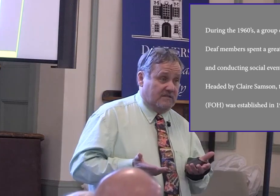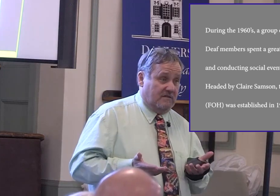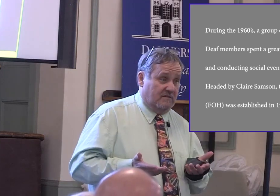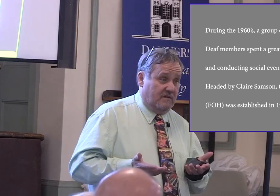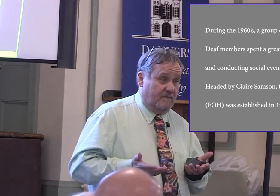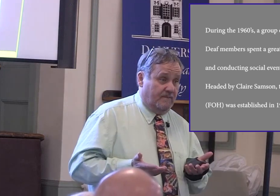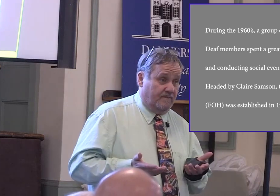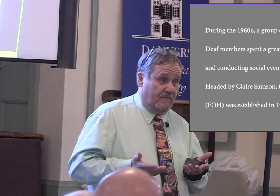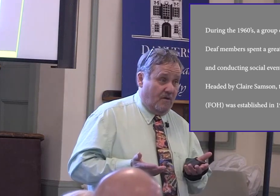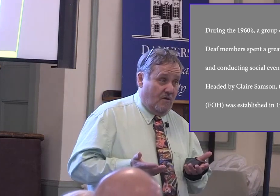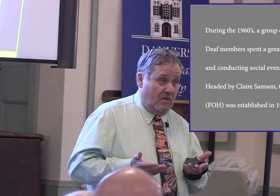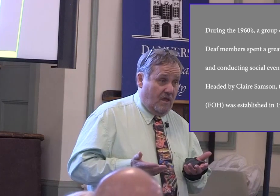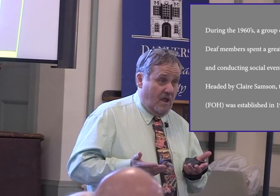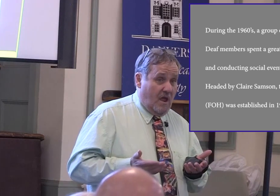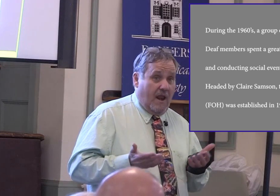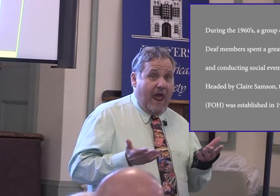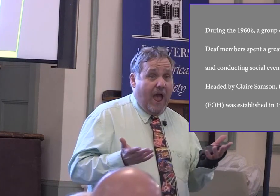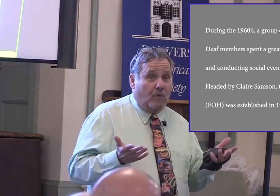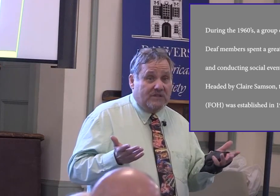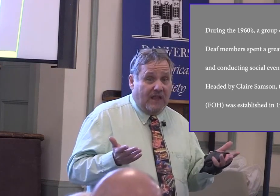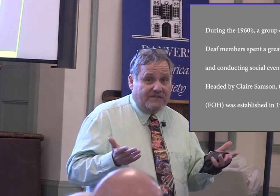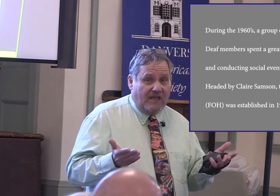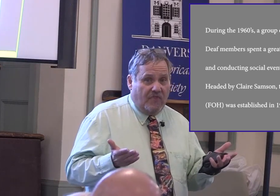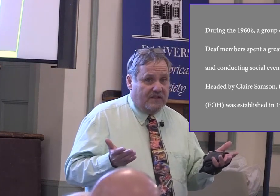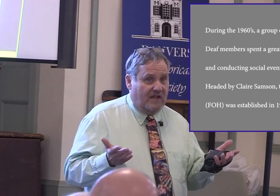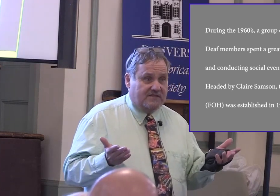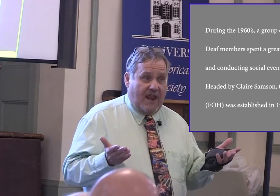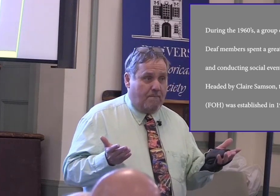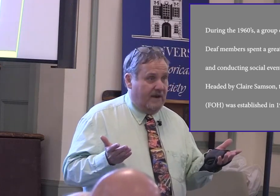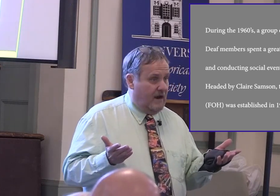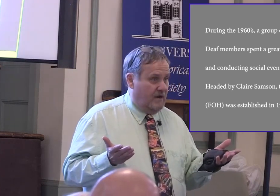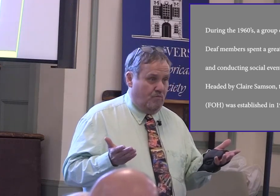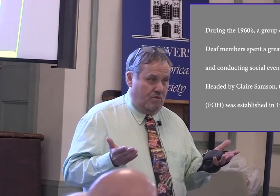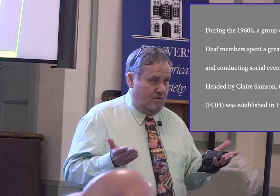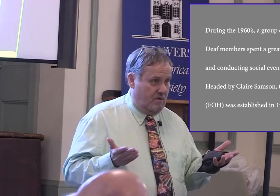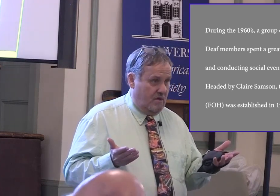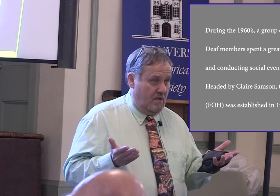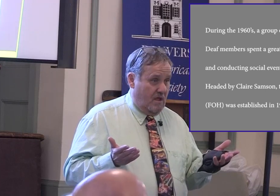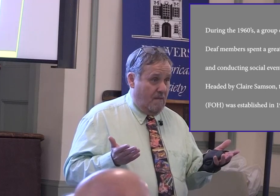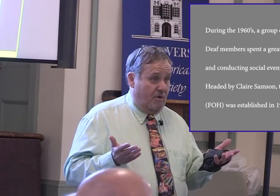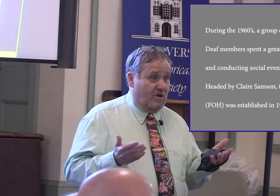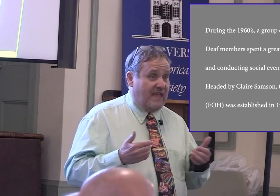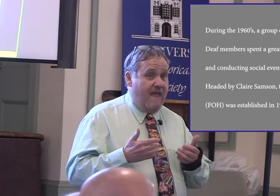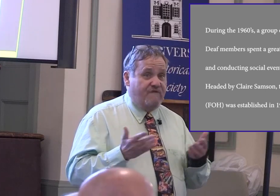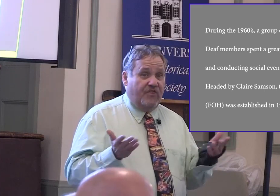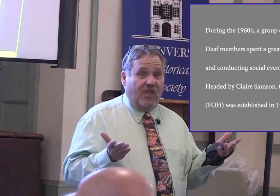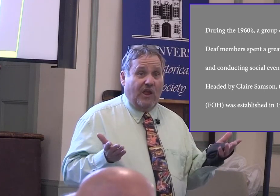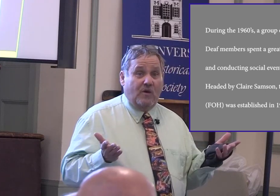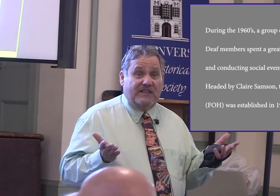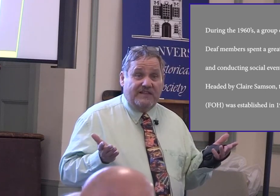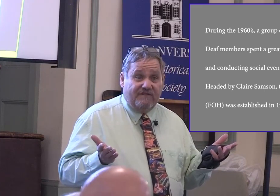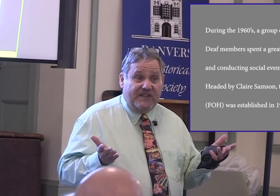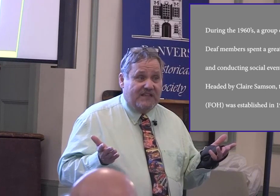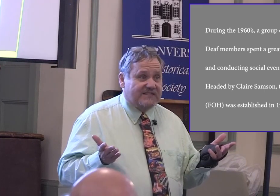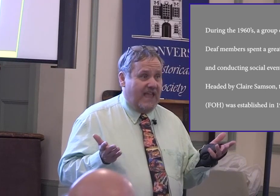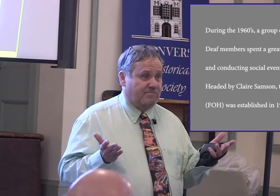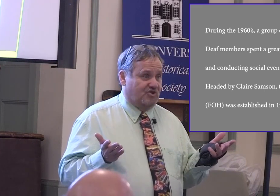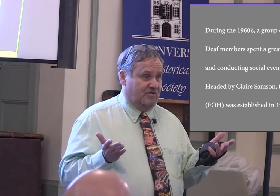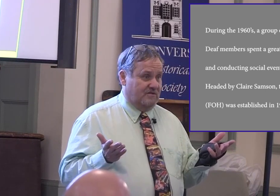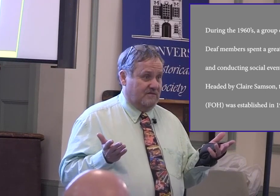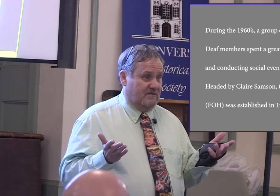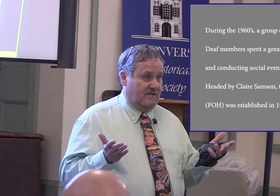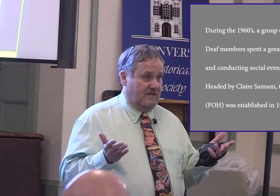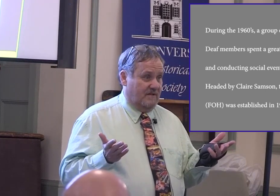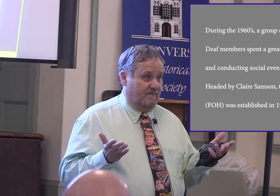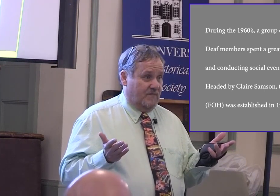movies. Okay, nowadays that doesn't happen anymore because everything on TV is